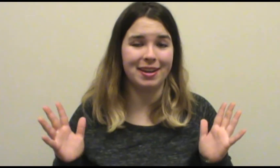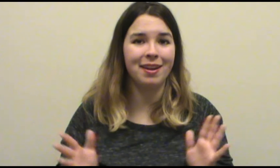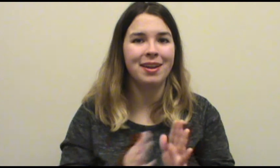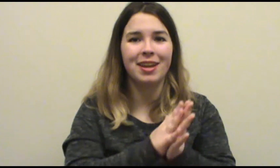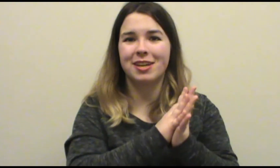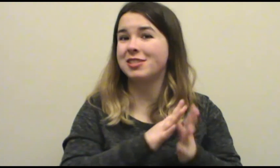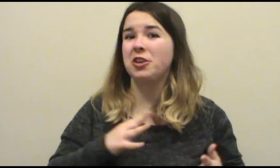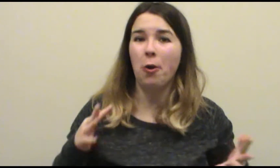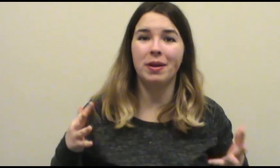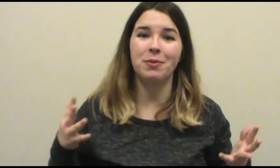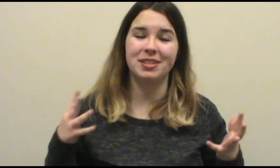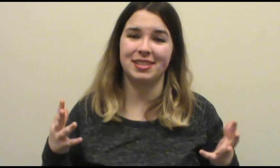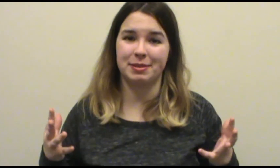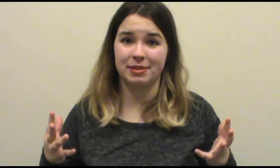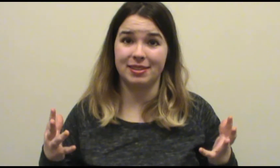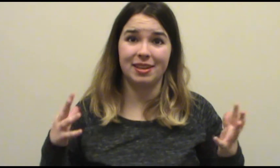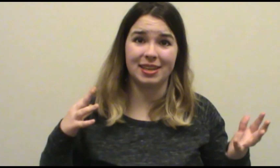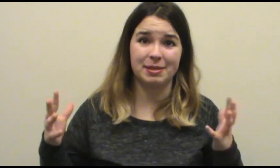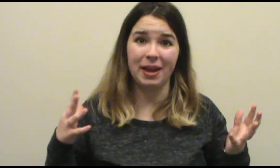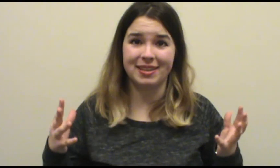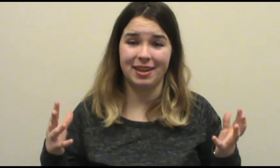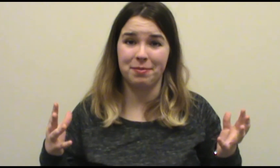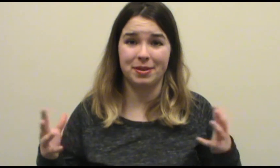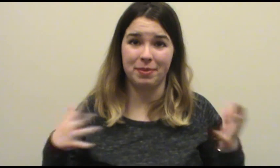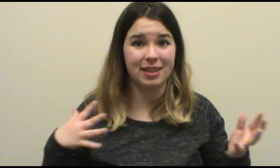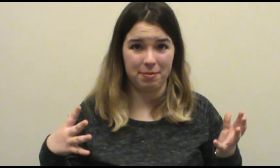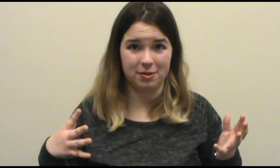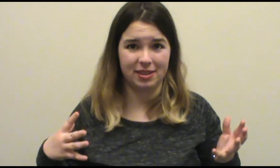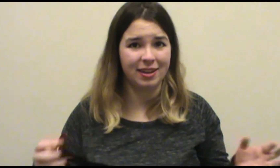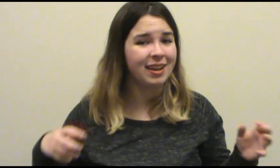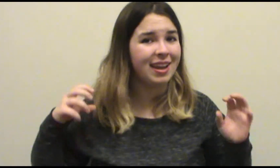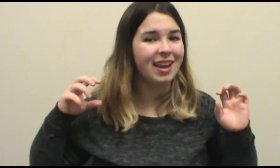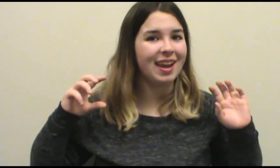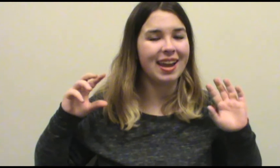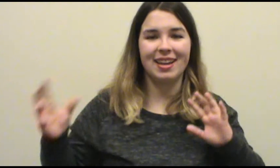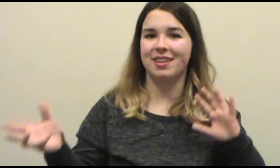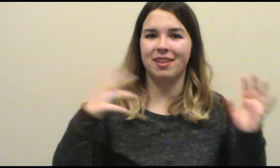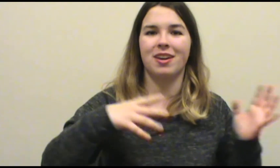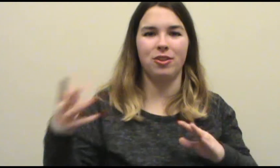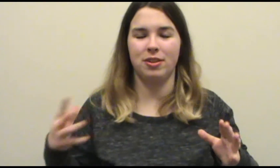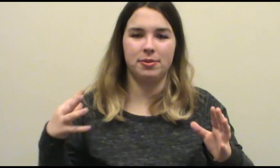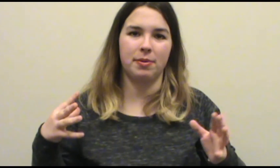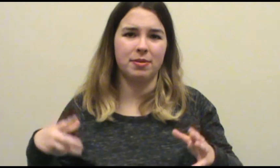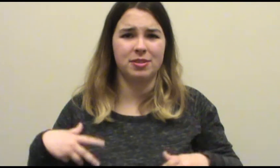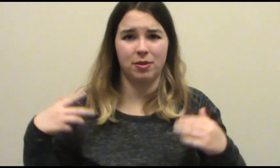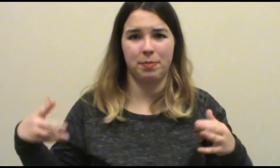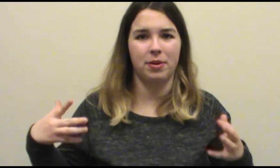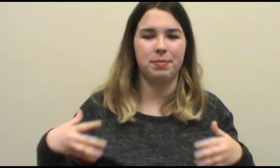idea. Because nobody would expect him to be that person until all the clues were sort of put up to